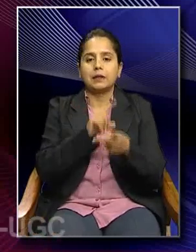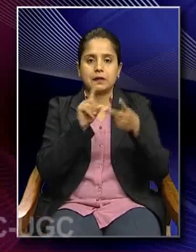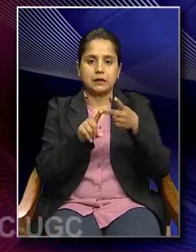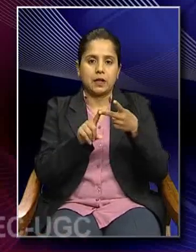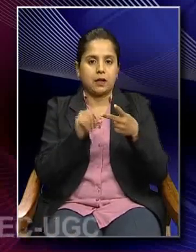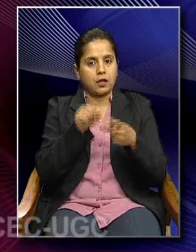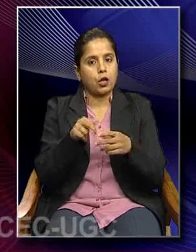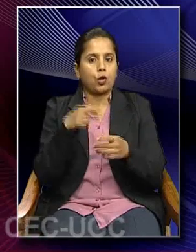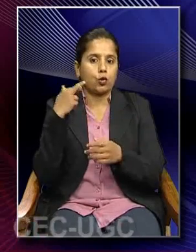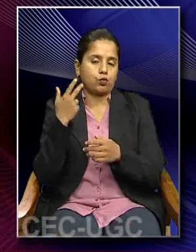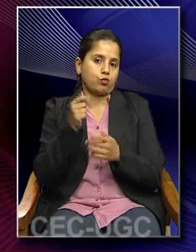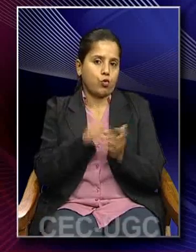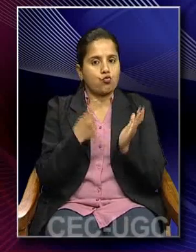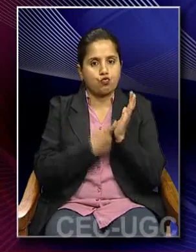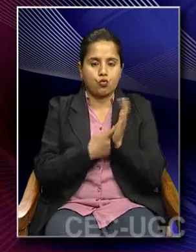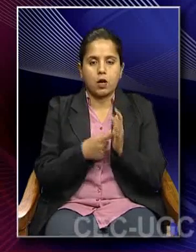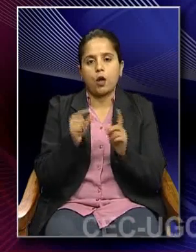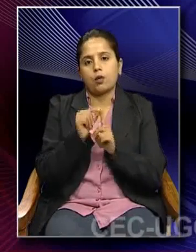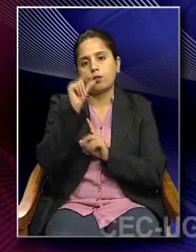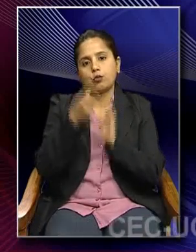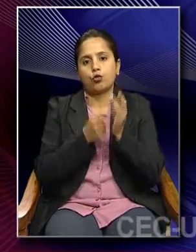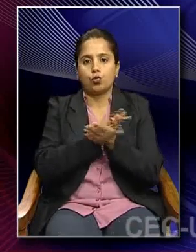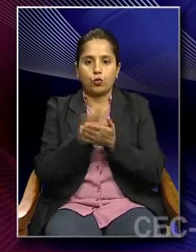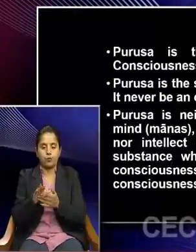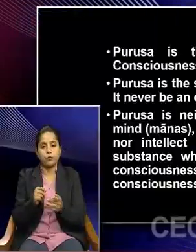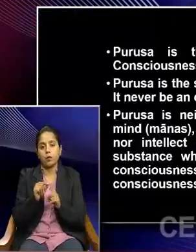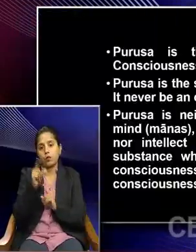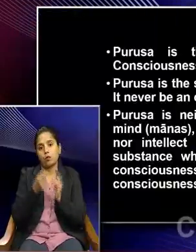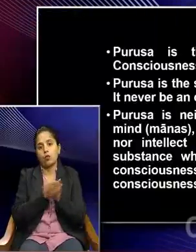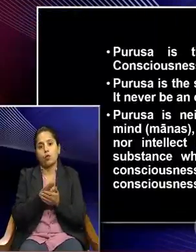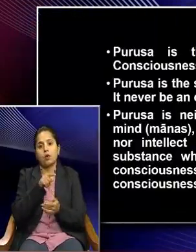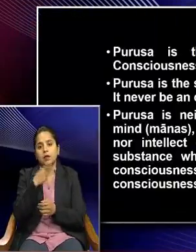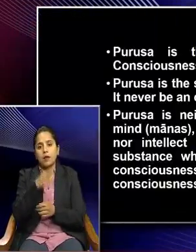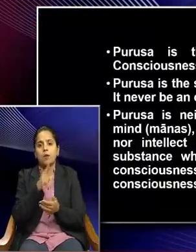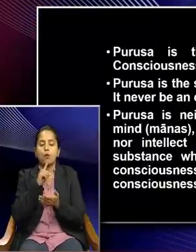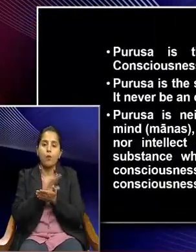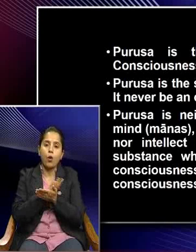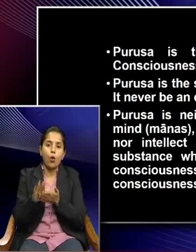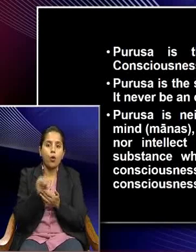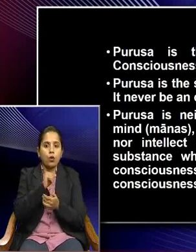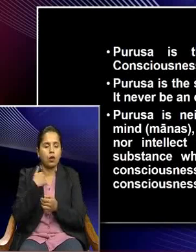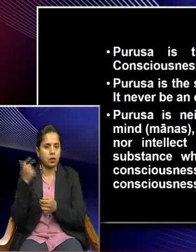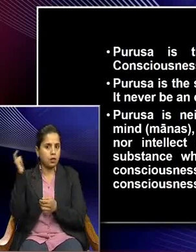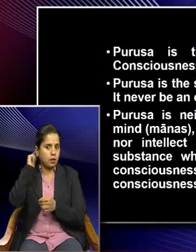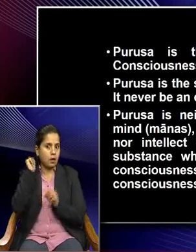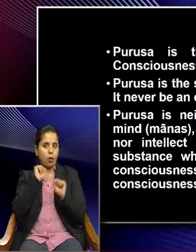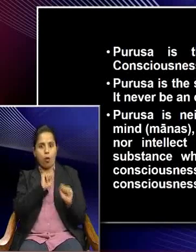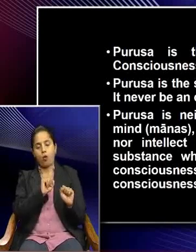principle, which is Purush. Purush is the principle of pure consciousness.